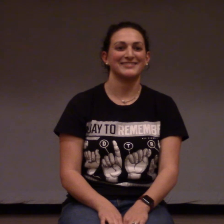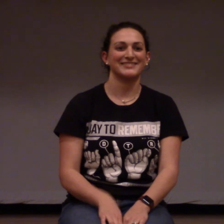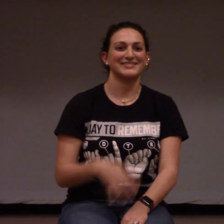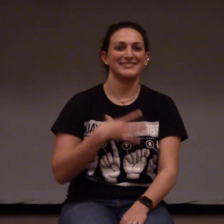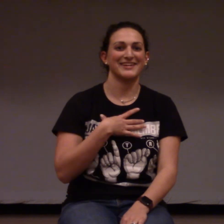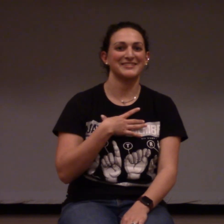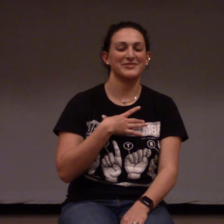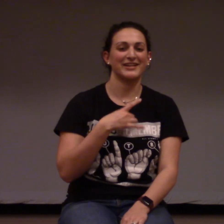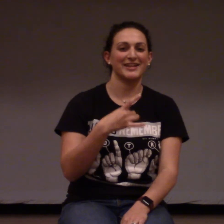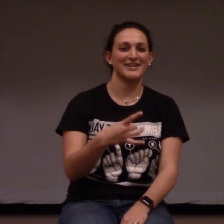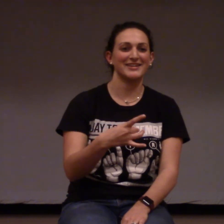Yeah, so we got like,